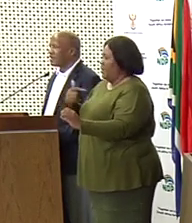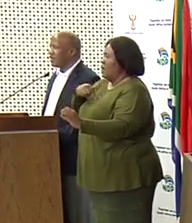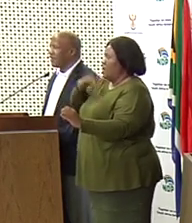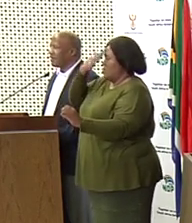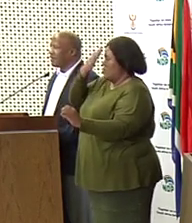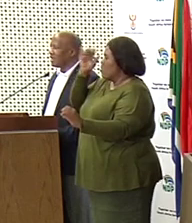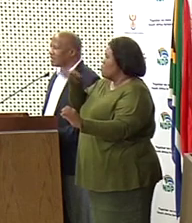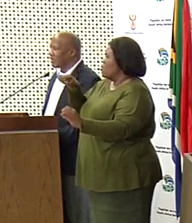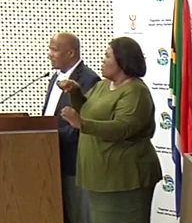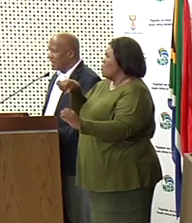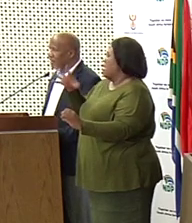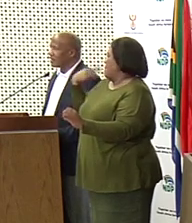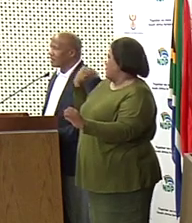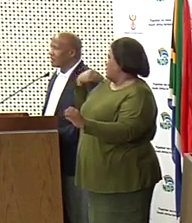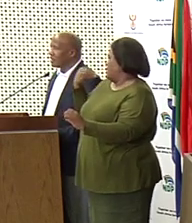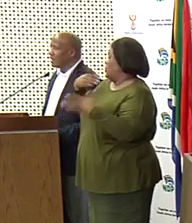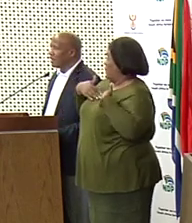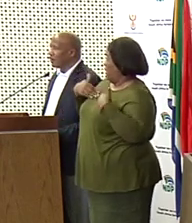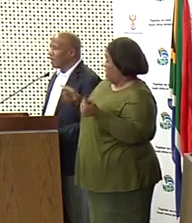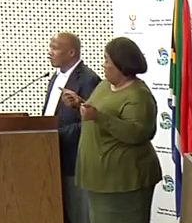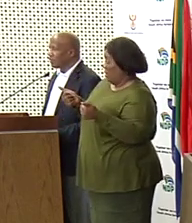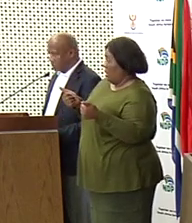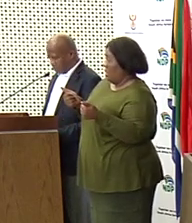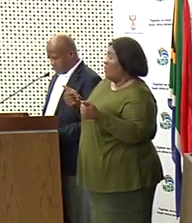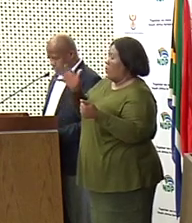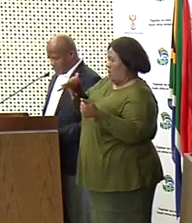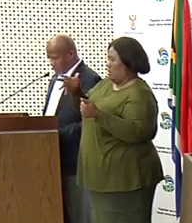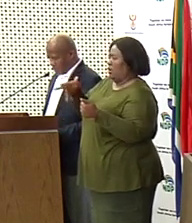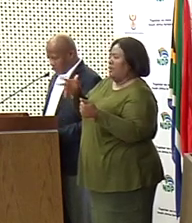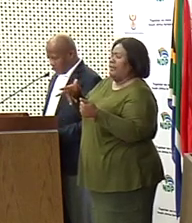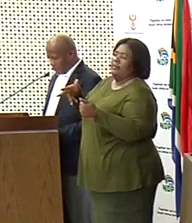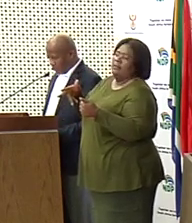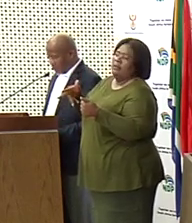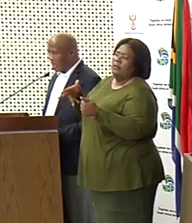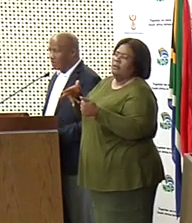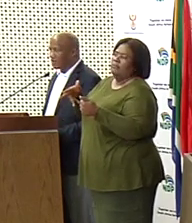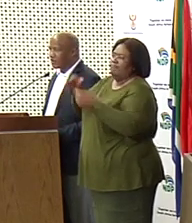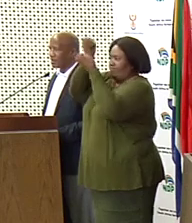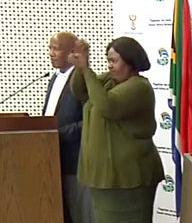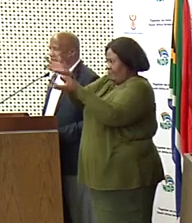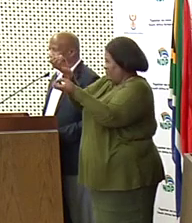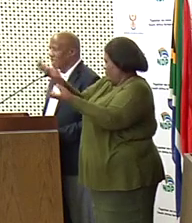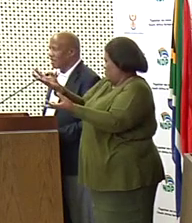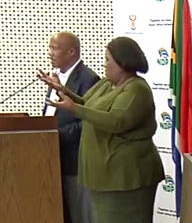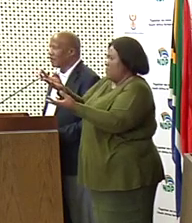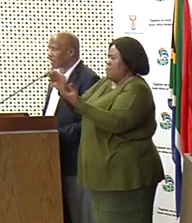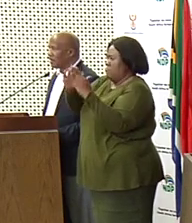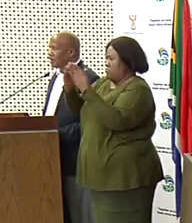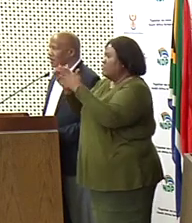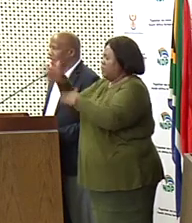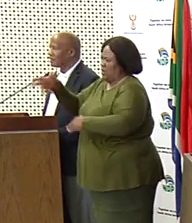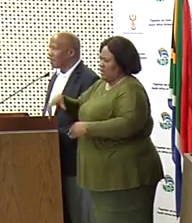fact that the Minister of Health will put to the public those numbers today. He